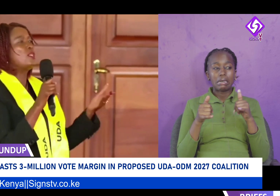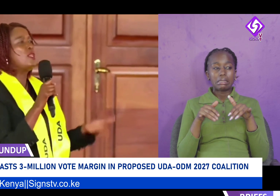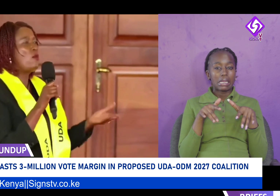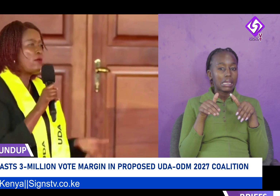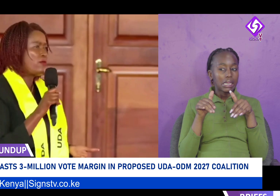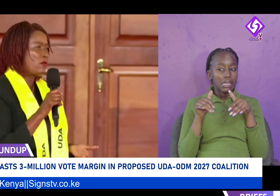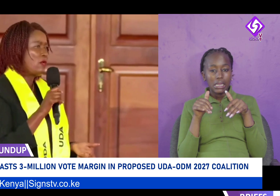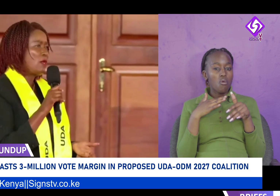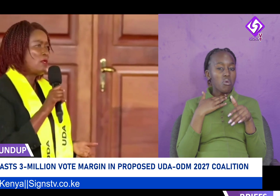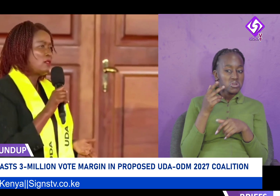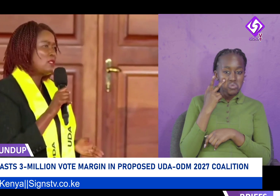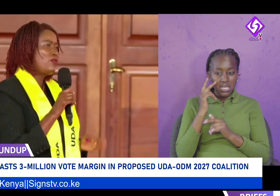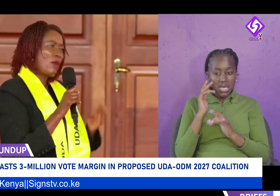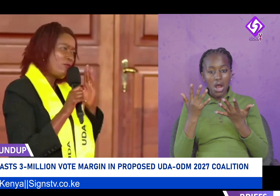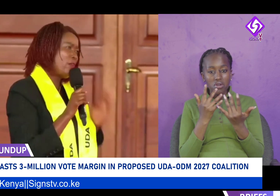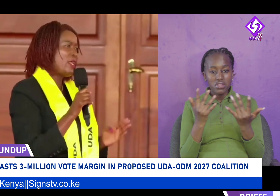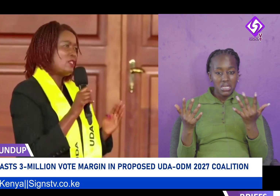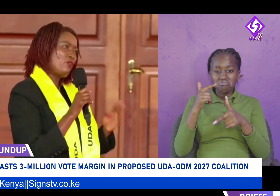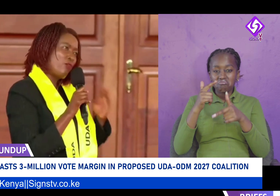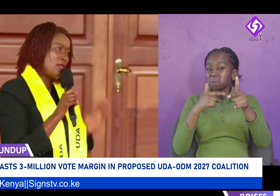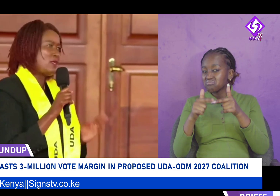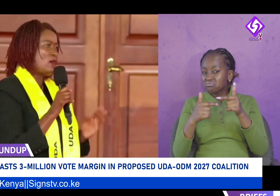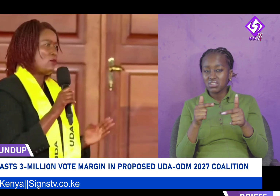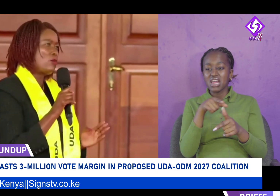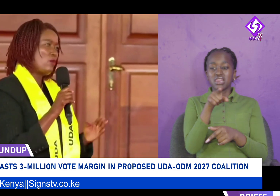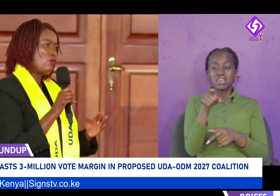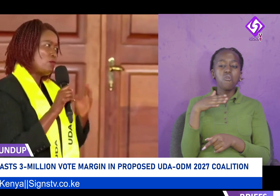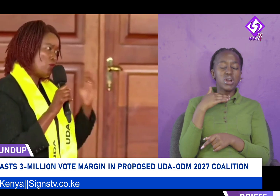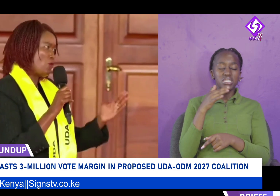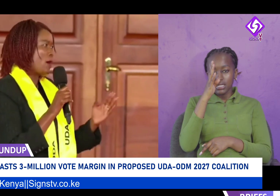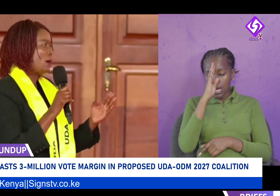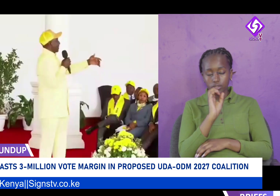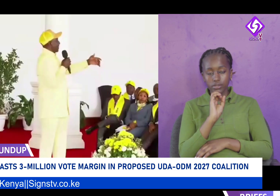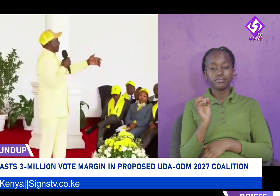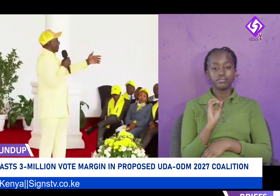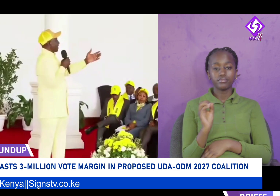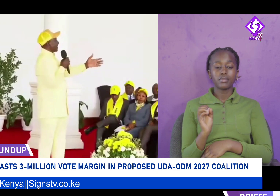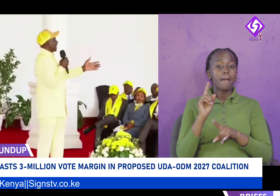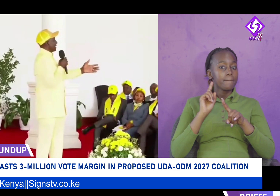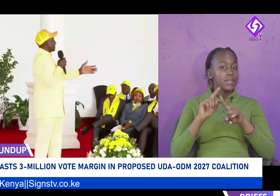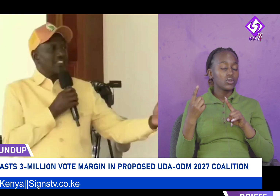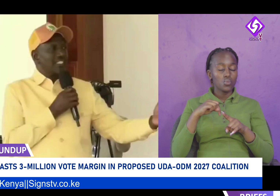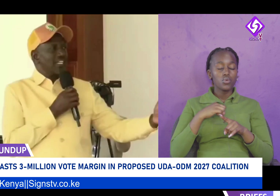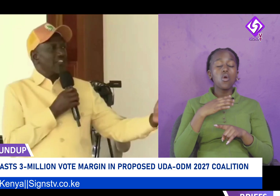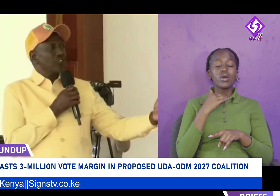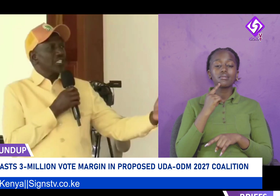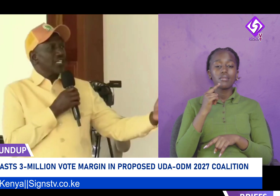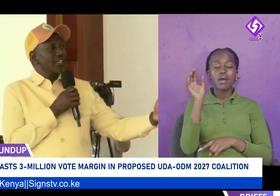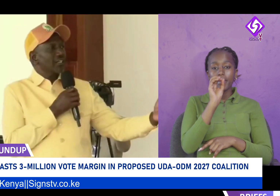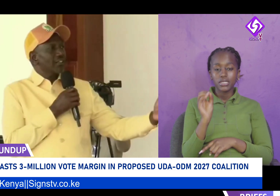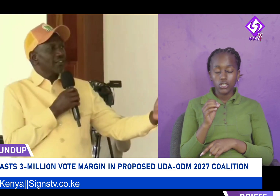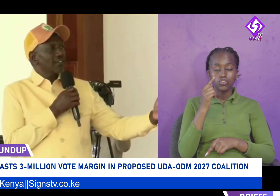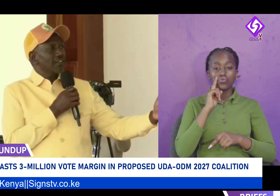the wave. Just for avoidance of any doubt, we want to be sure. The president is still in UDA, just for